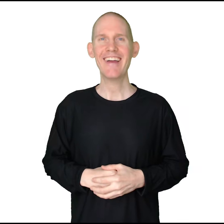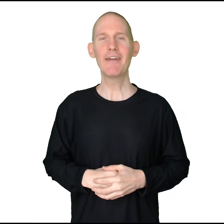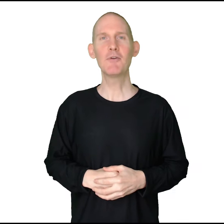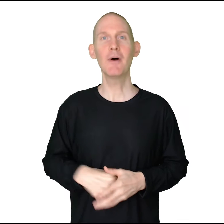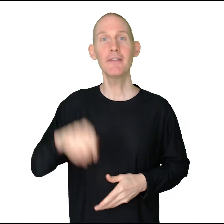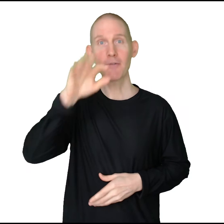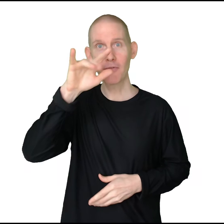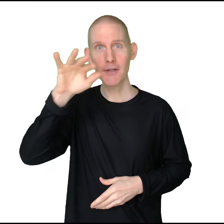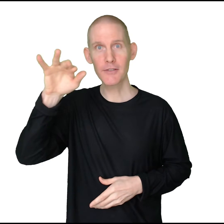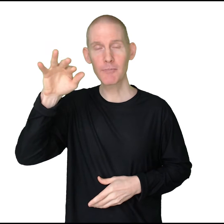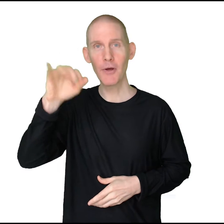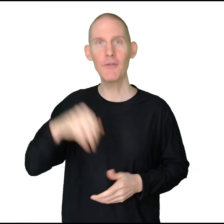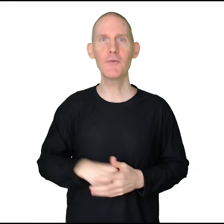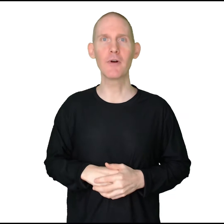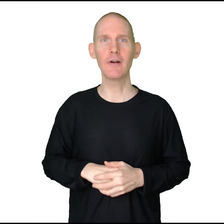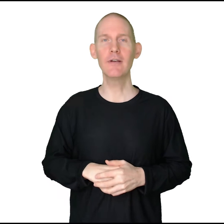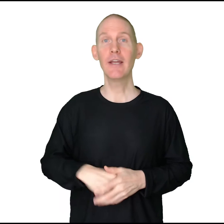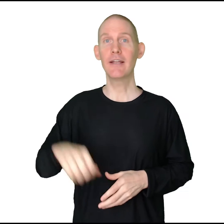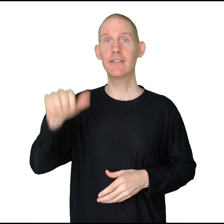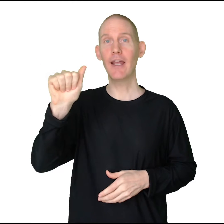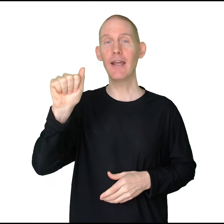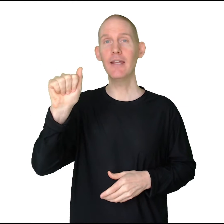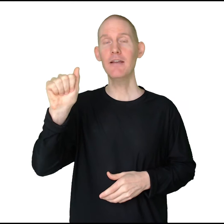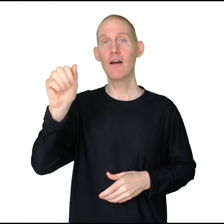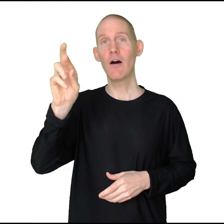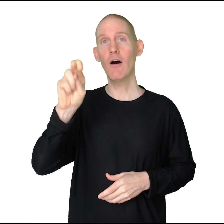If you want to fingerspell the word, it's